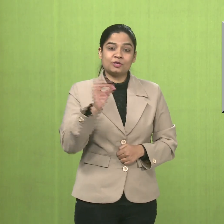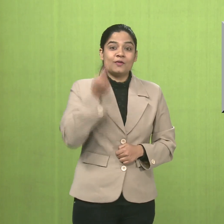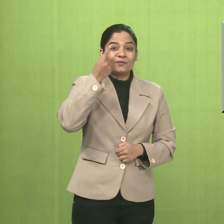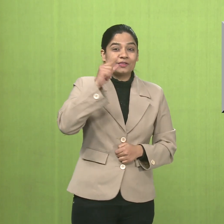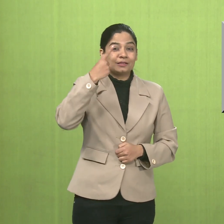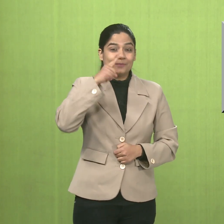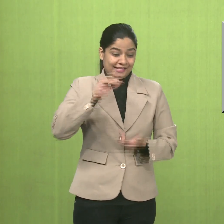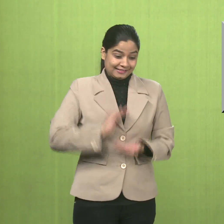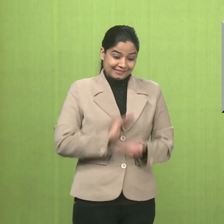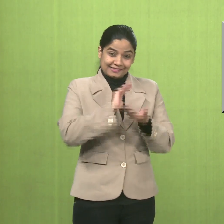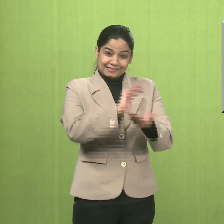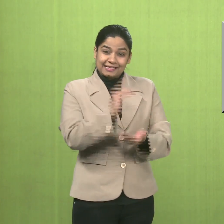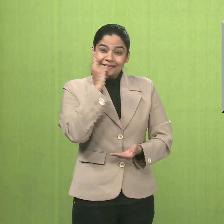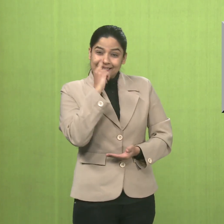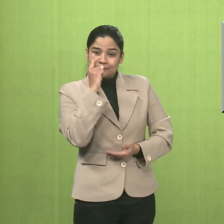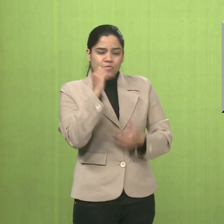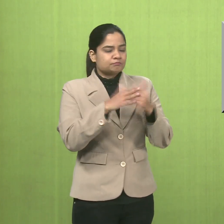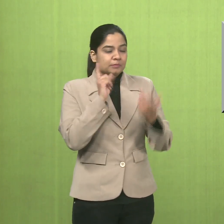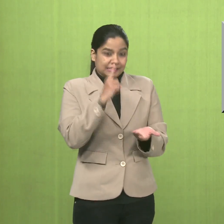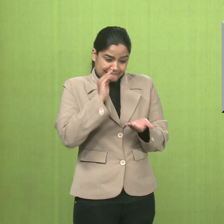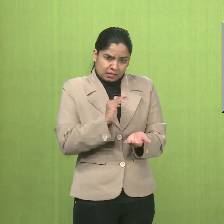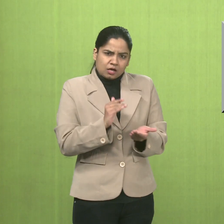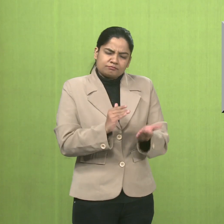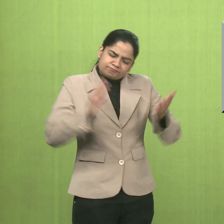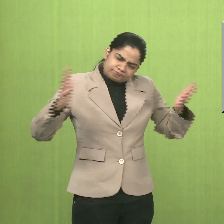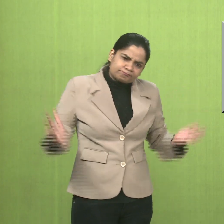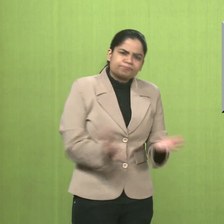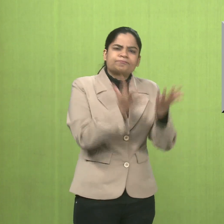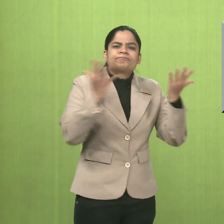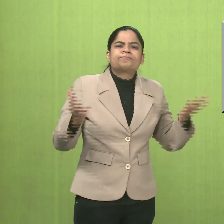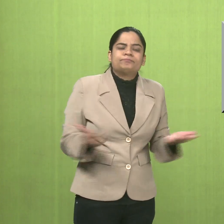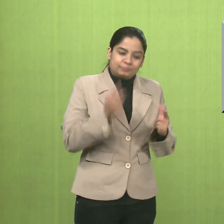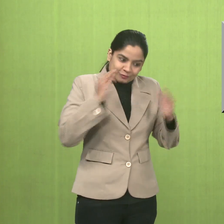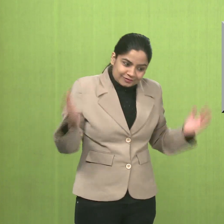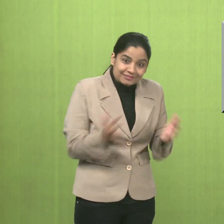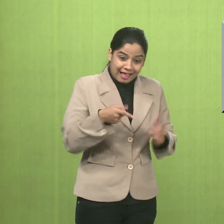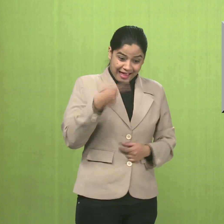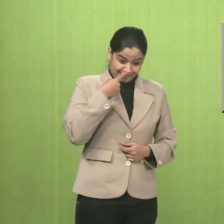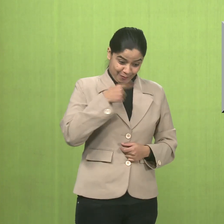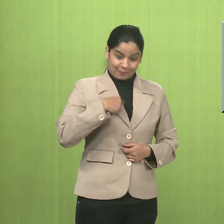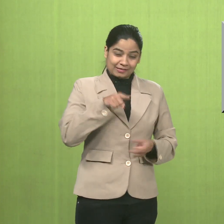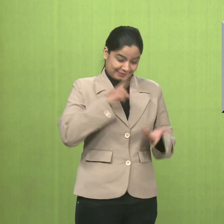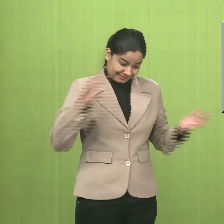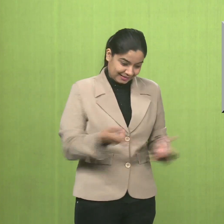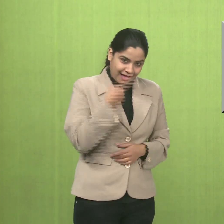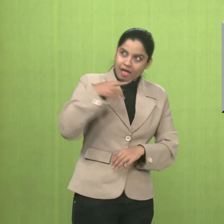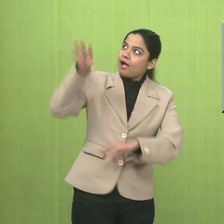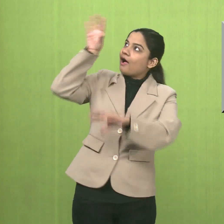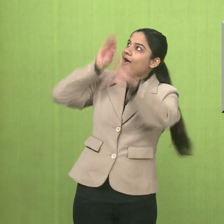Important thing, parents of a girl child need to encourage their girl child. They have to